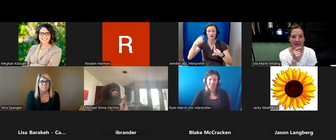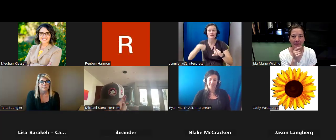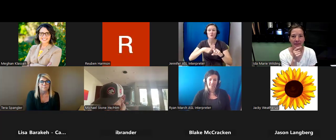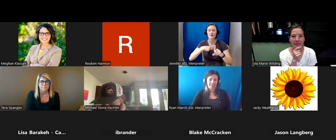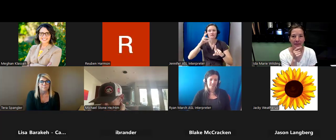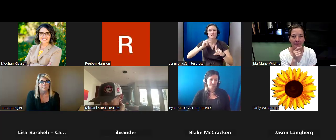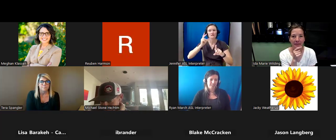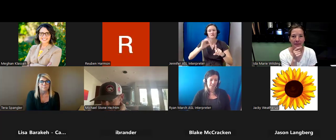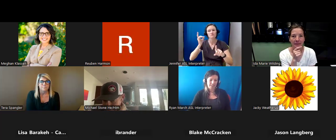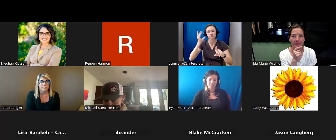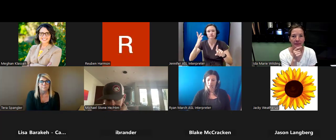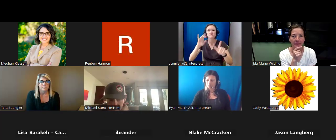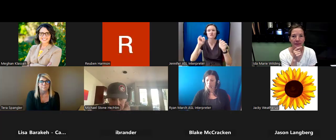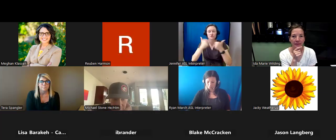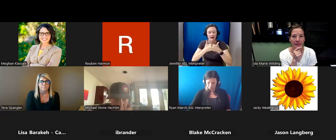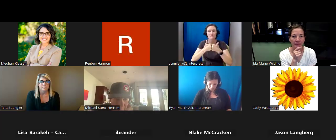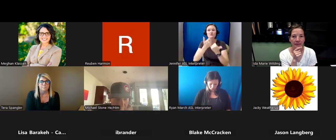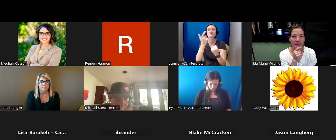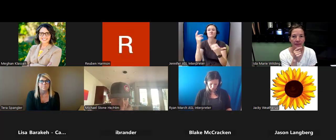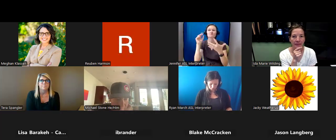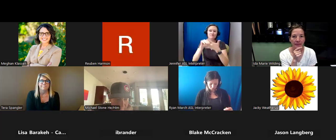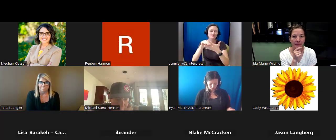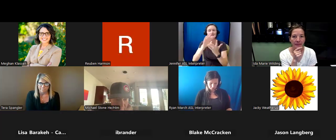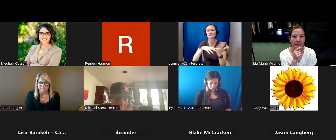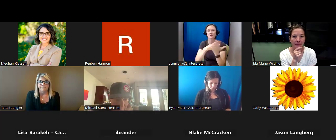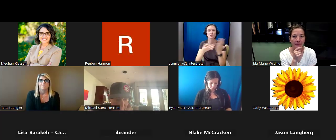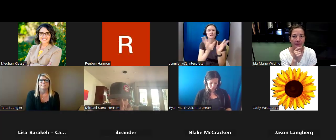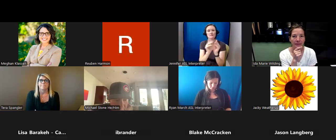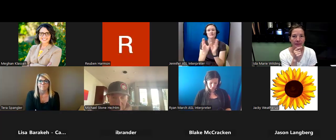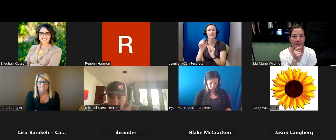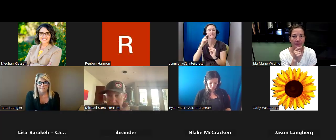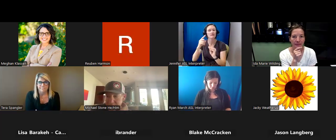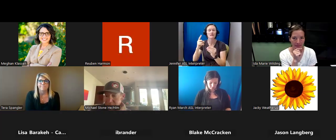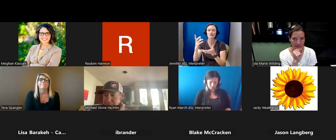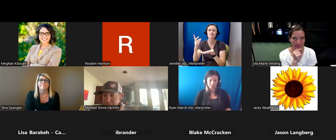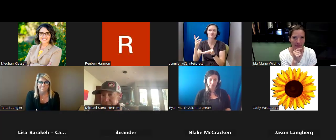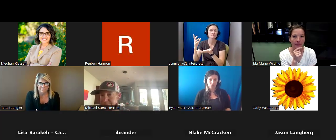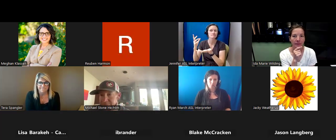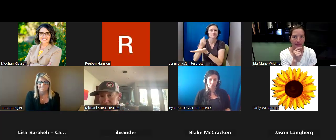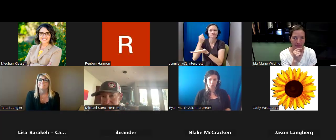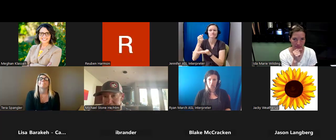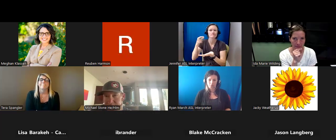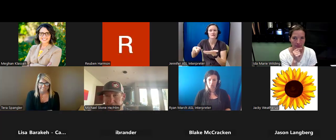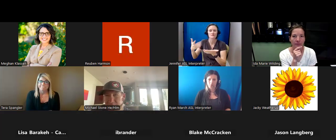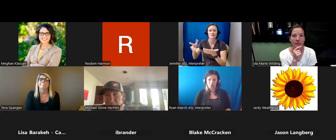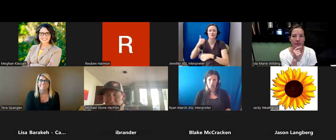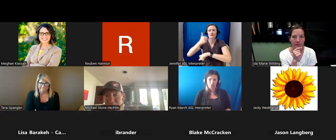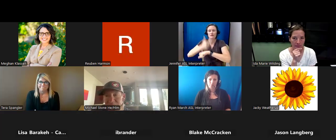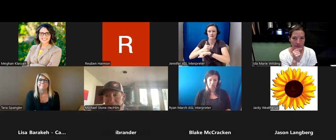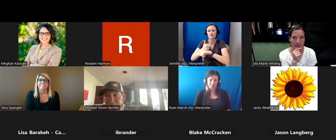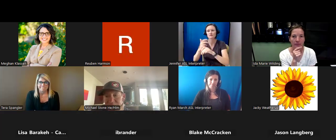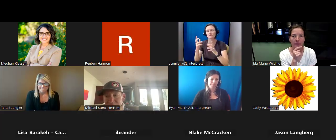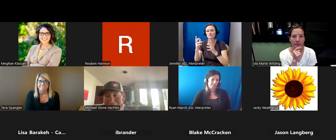challenge scheduling meetings in the past that we should use this already established time of the work sessions to do that